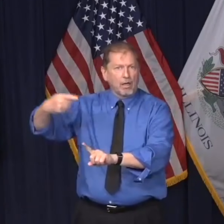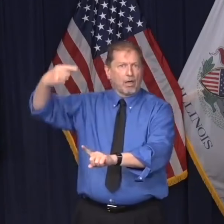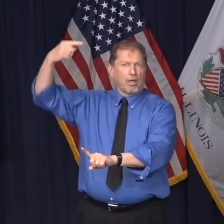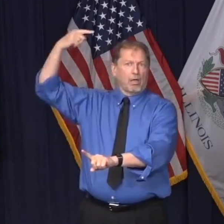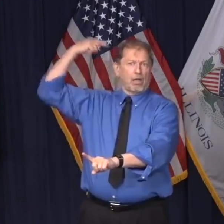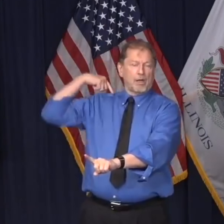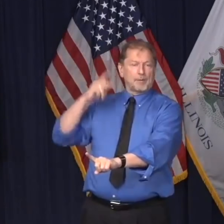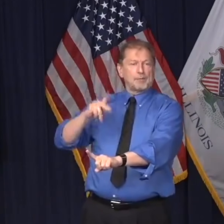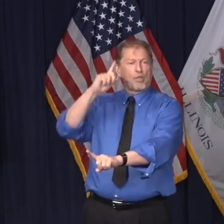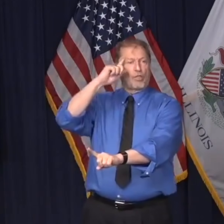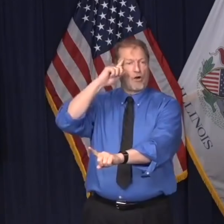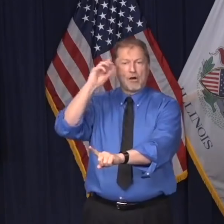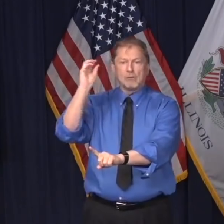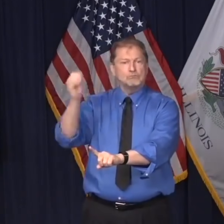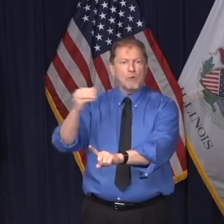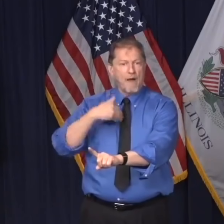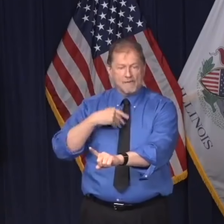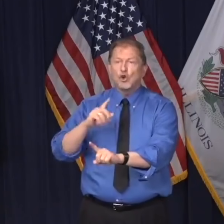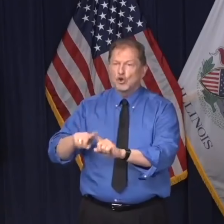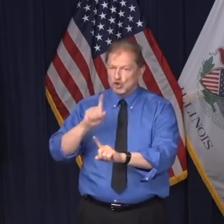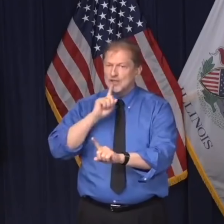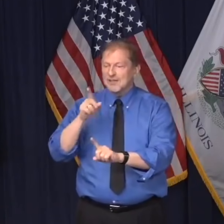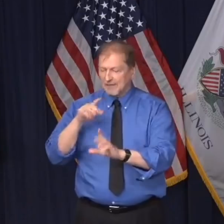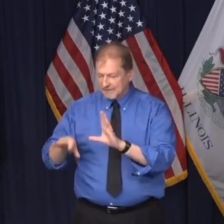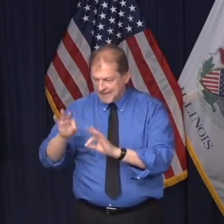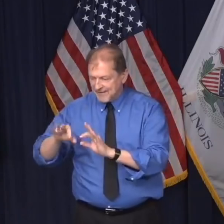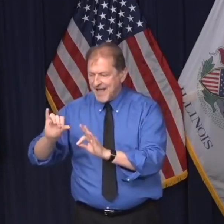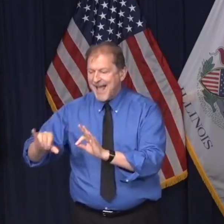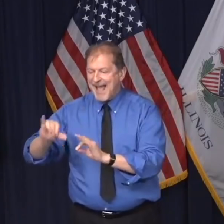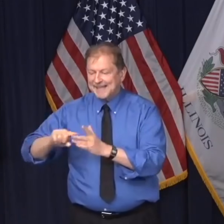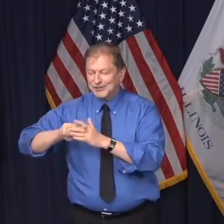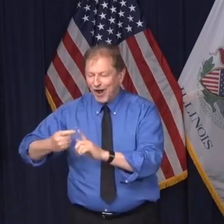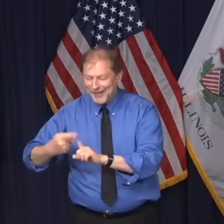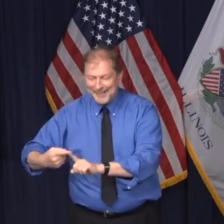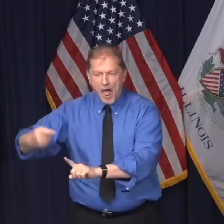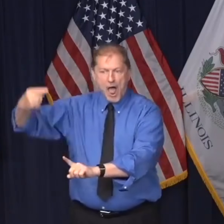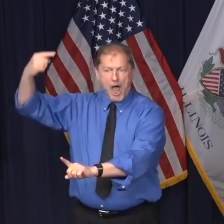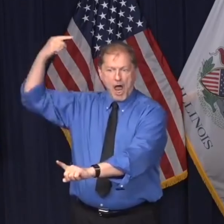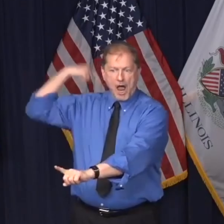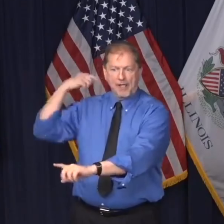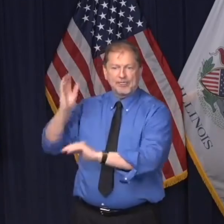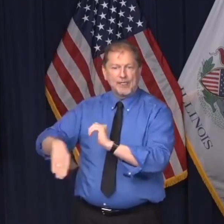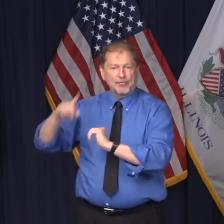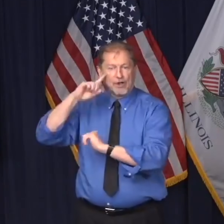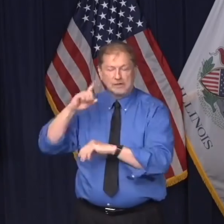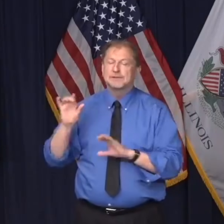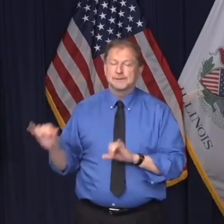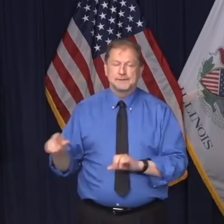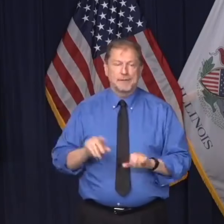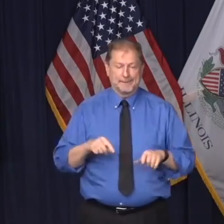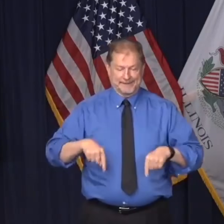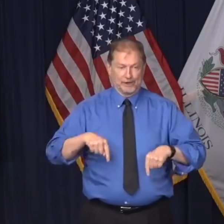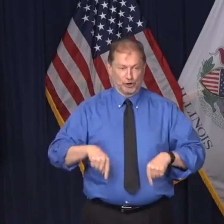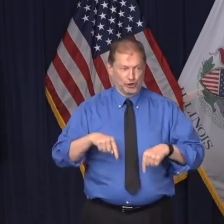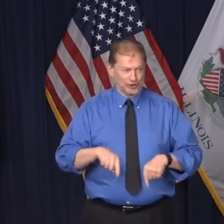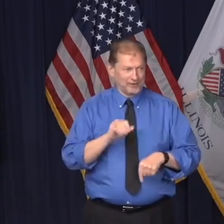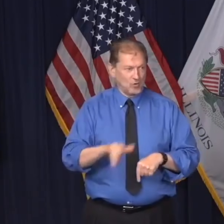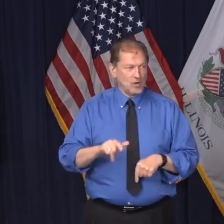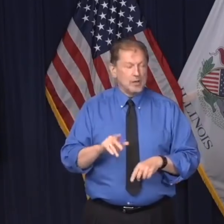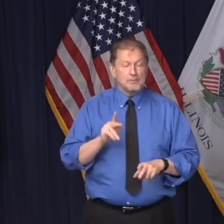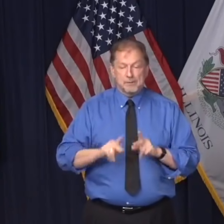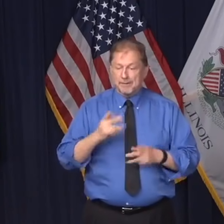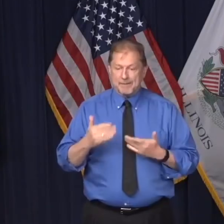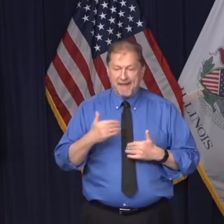here in the United States. And so it's probably true here in Illinois that people had coronavirus long